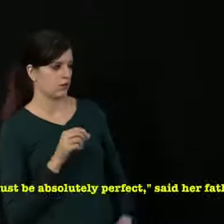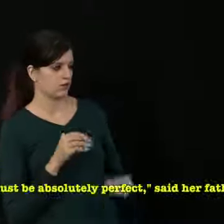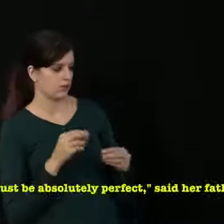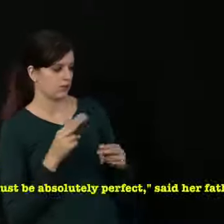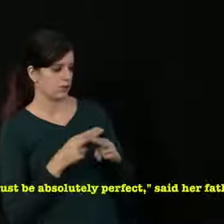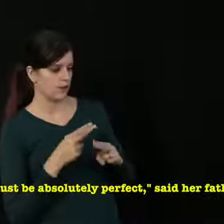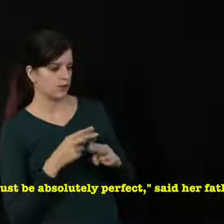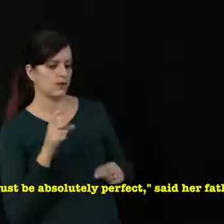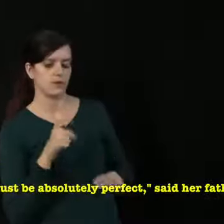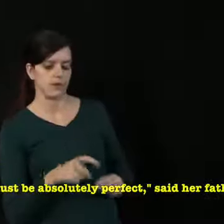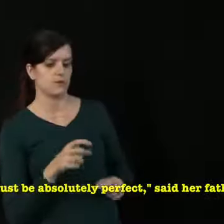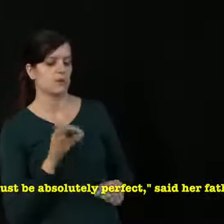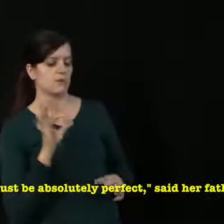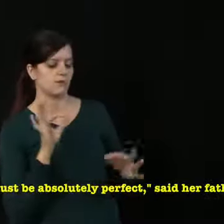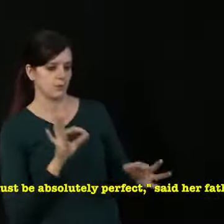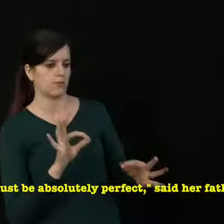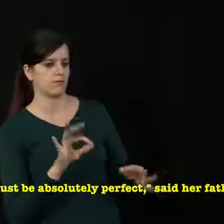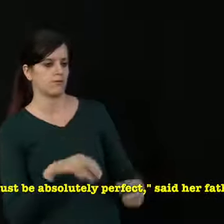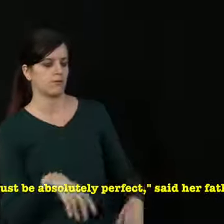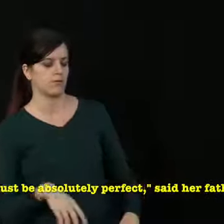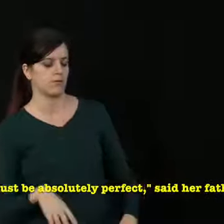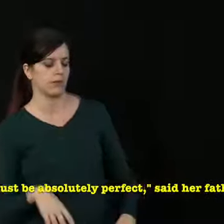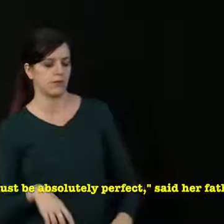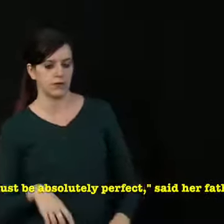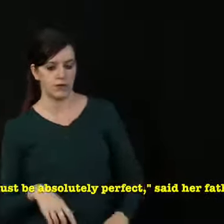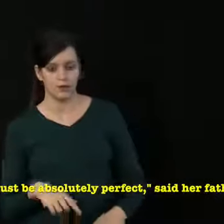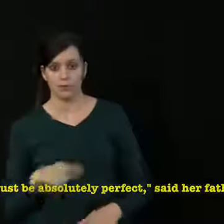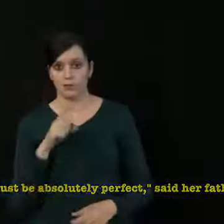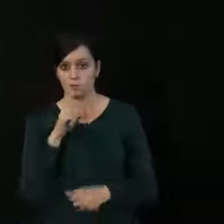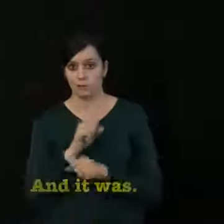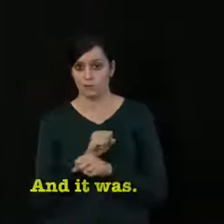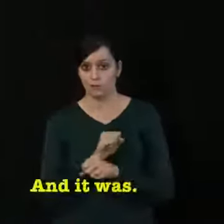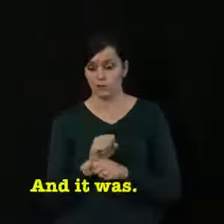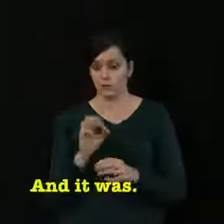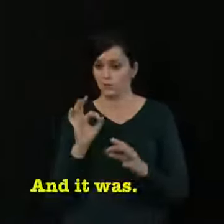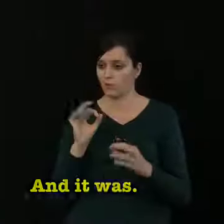be absolutely perfect," said her father. And it was.